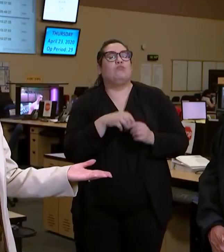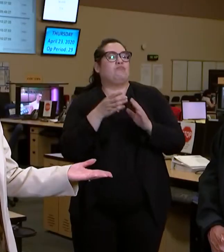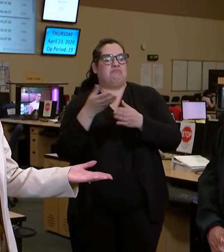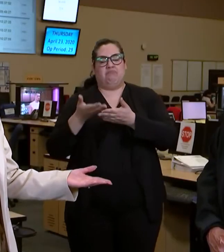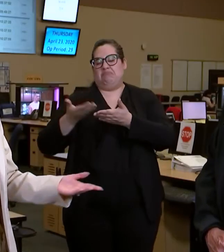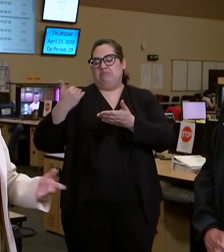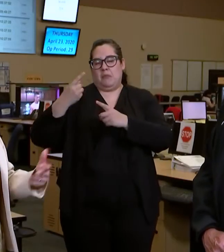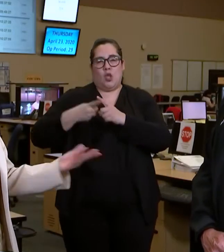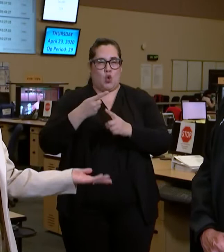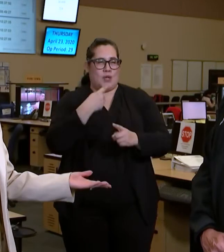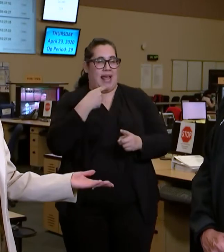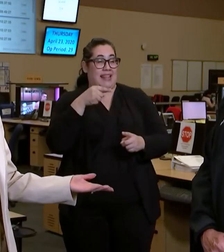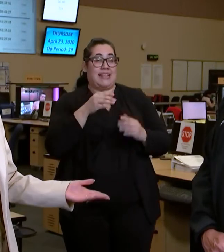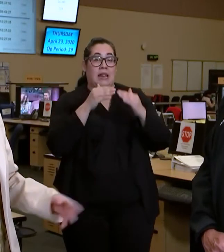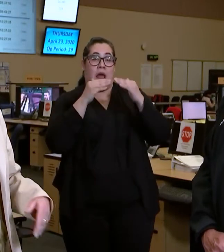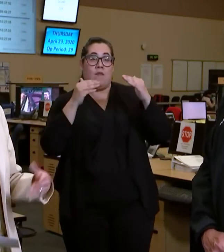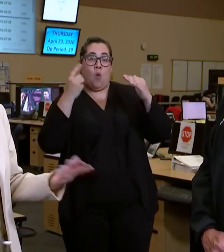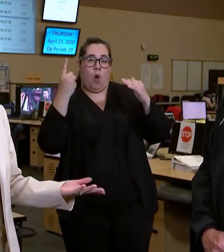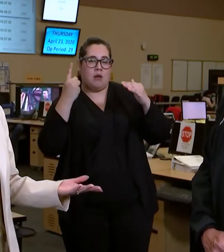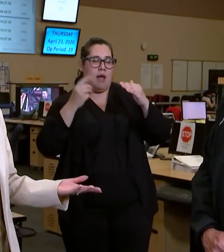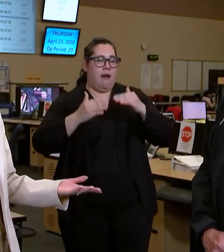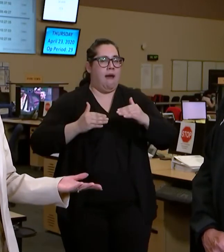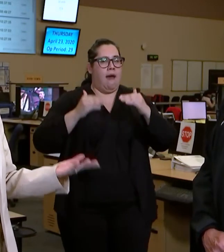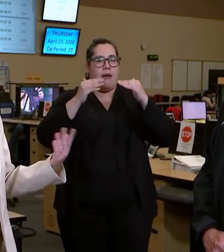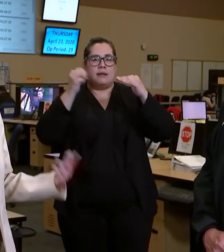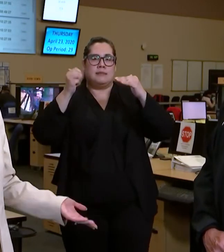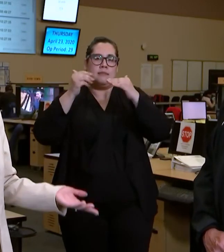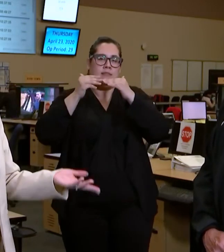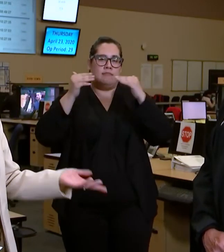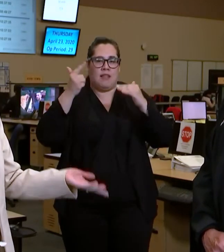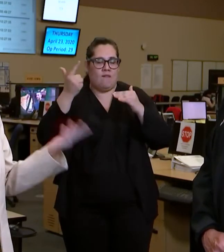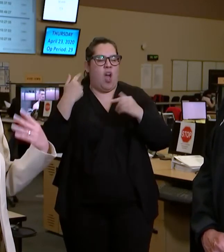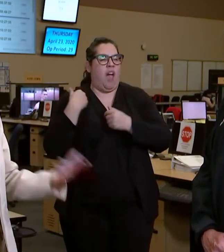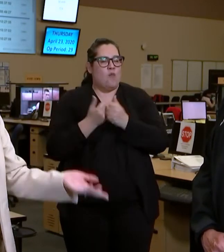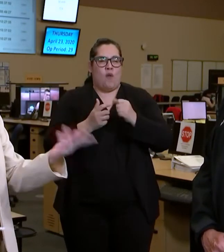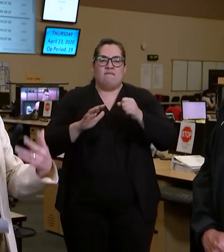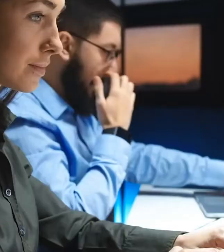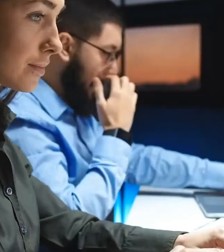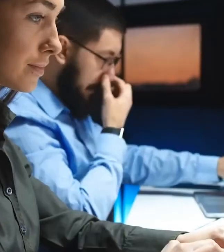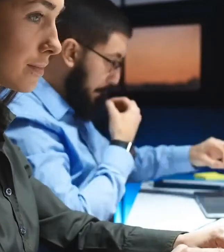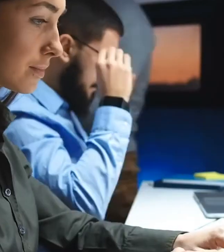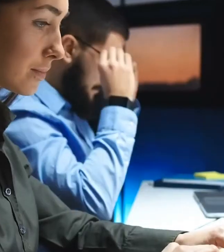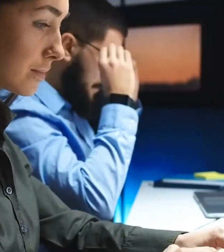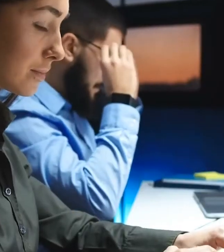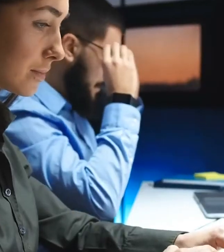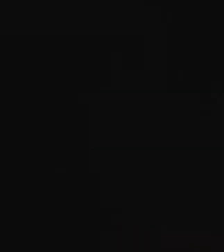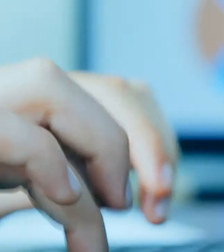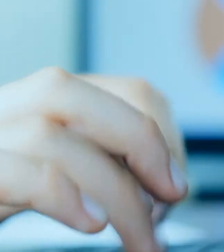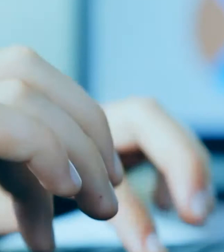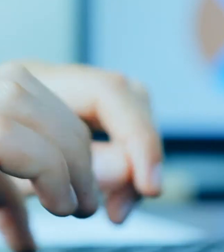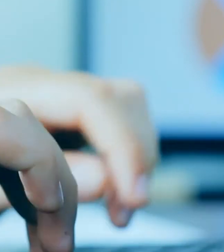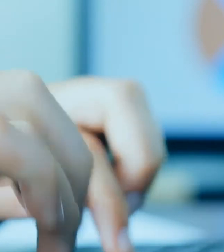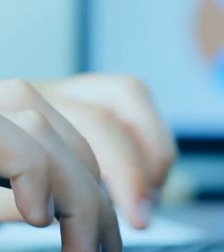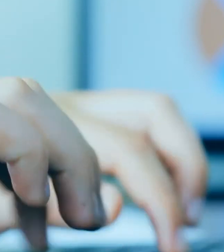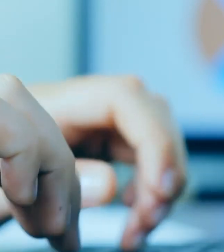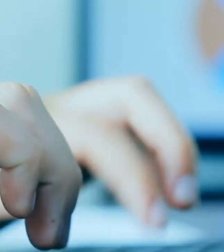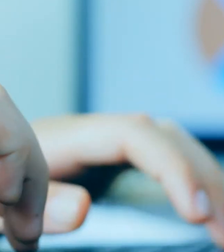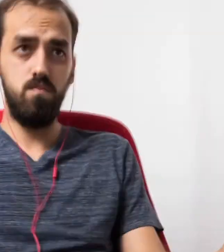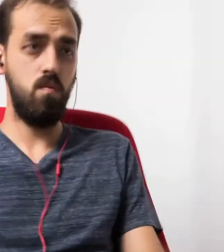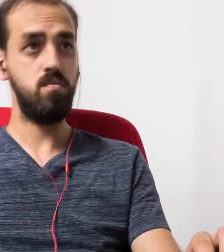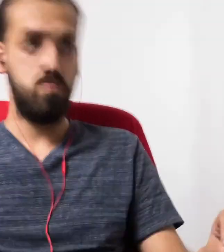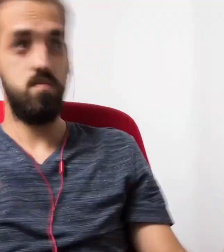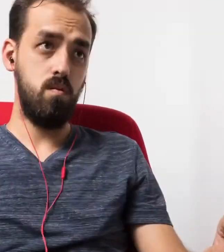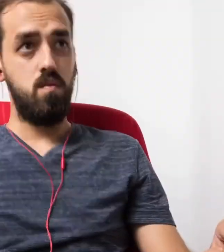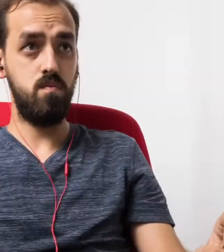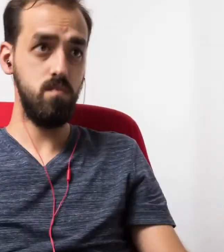the last month, you've said this is at level 1, and everybody has been, fully on alert and doing everything humanly possible. Is